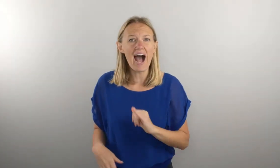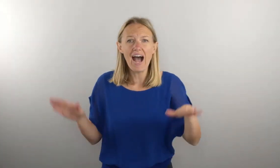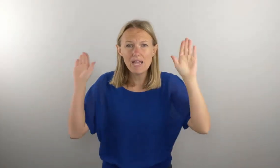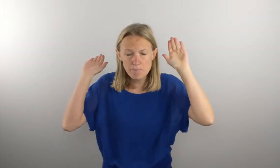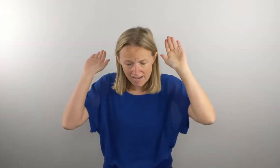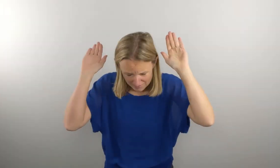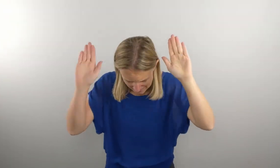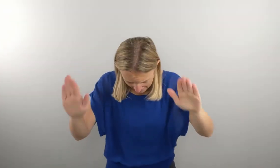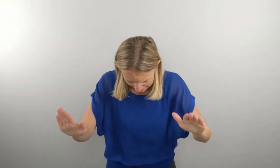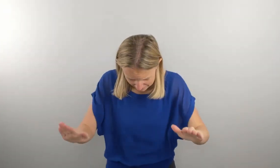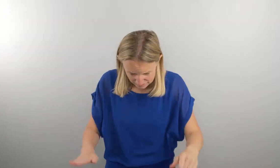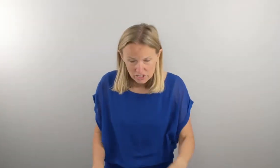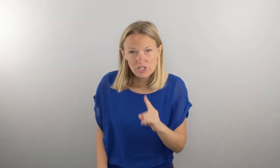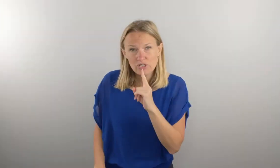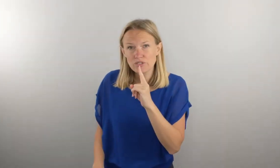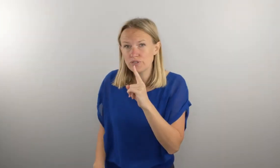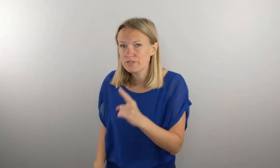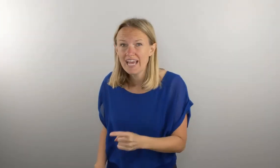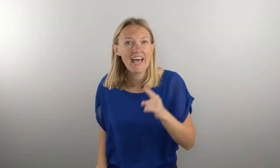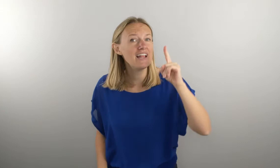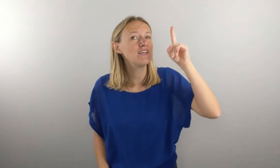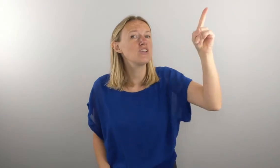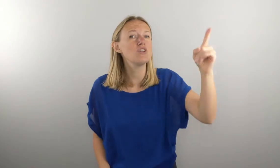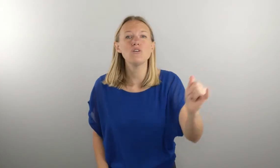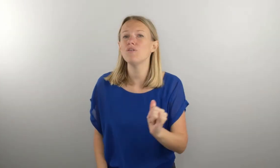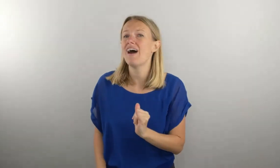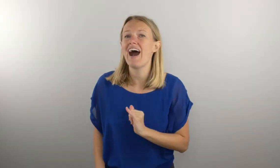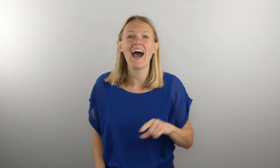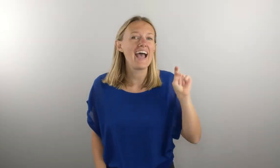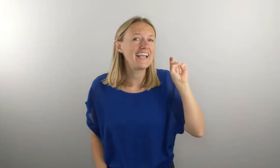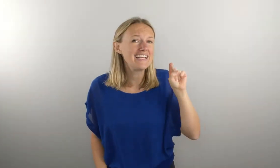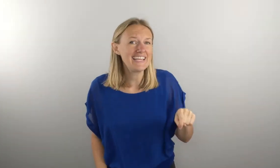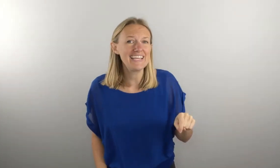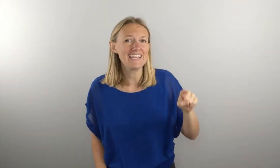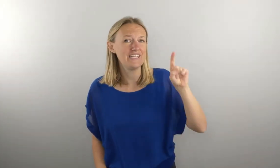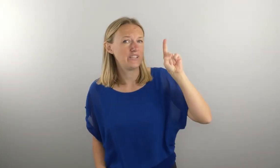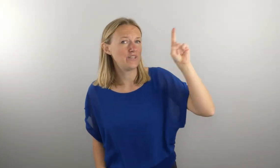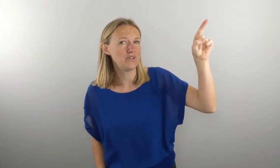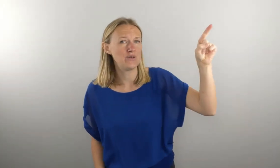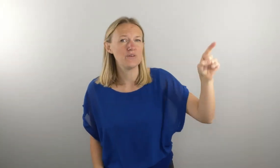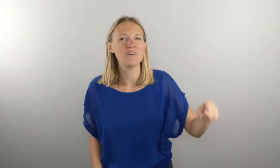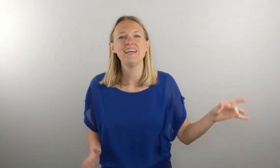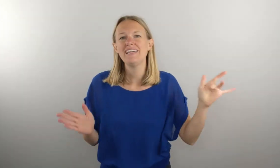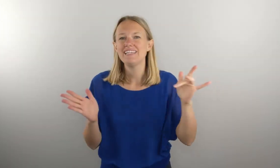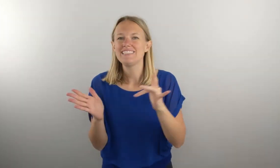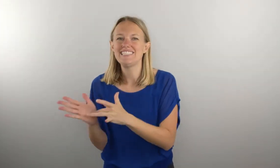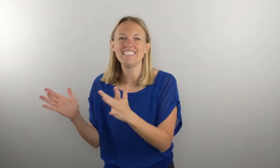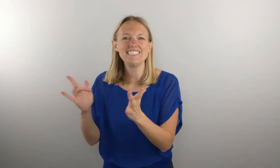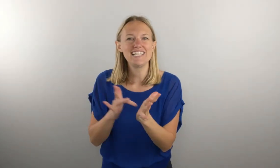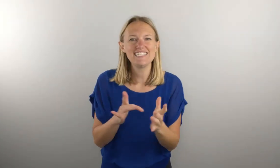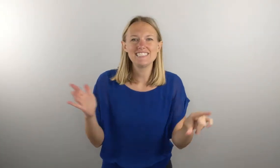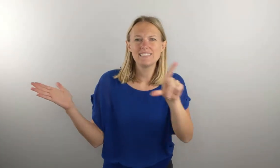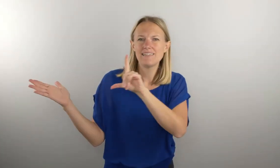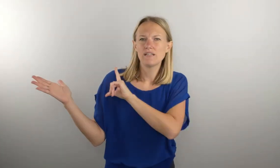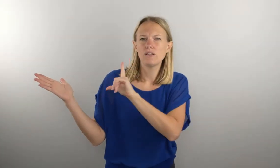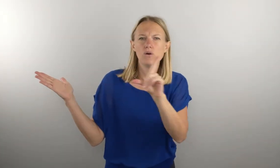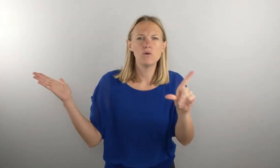I bow down to tell you I need you. Jesus,